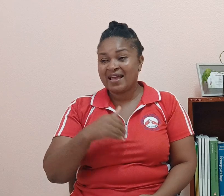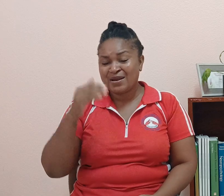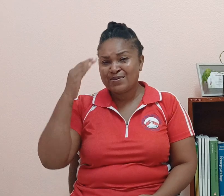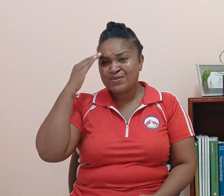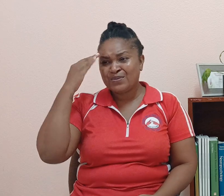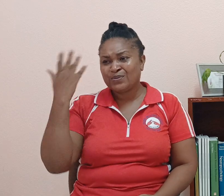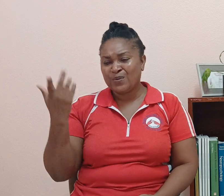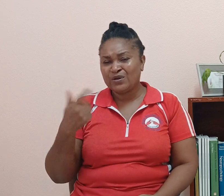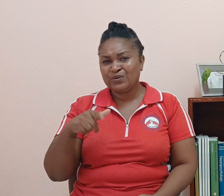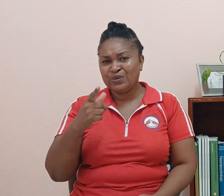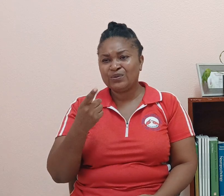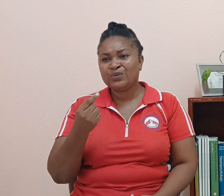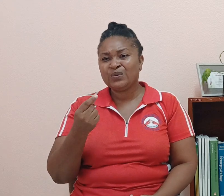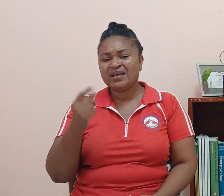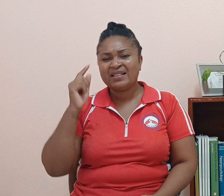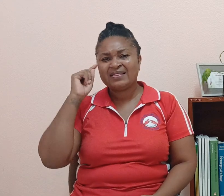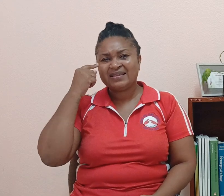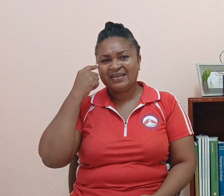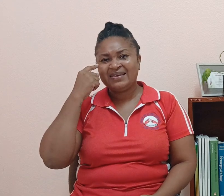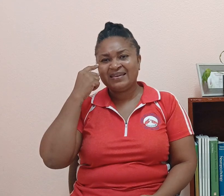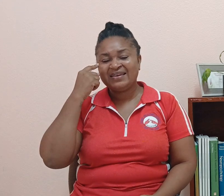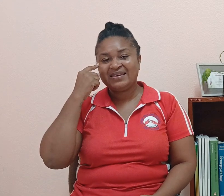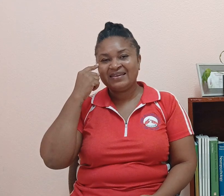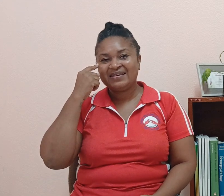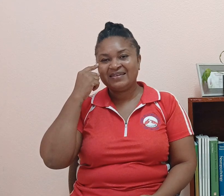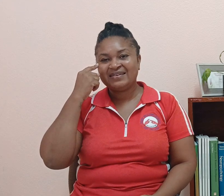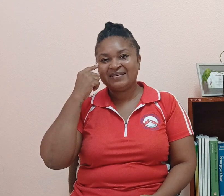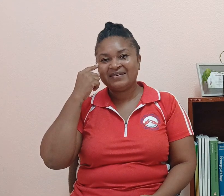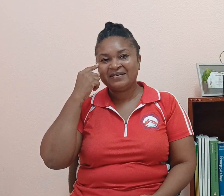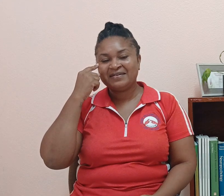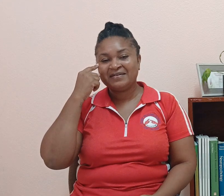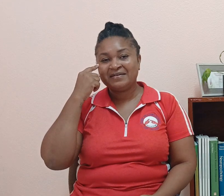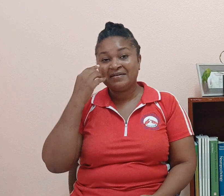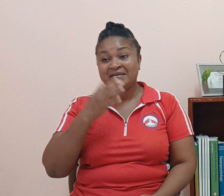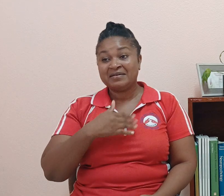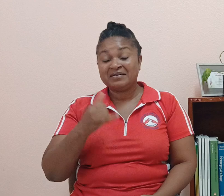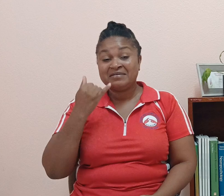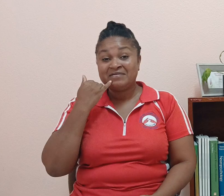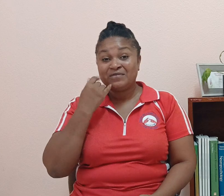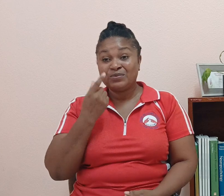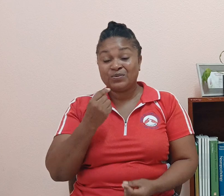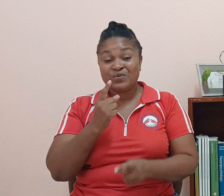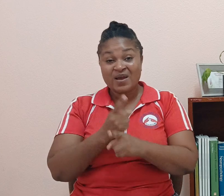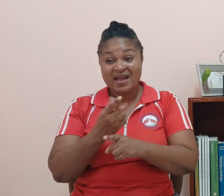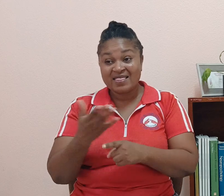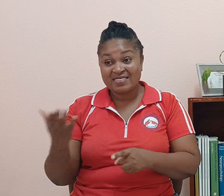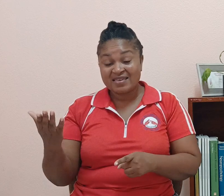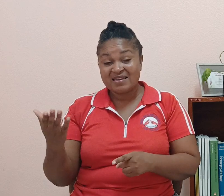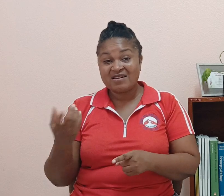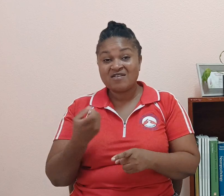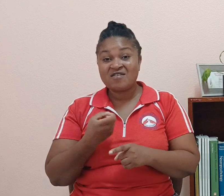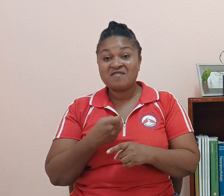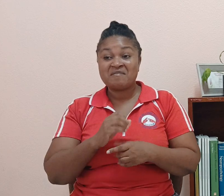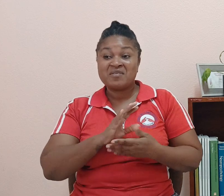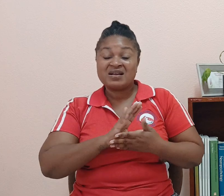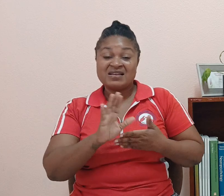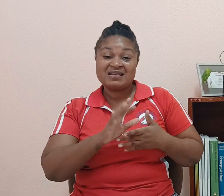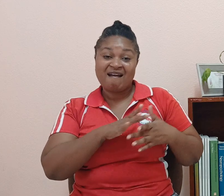you are doing and thinking. And if you do the right thing from a clean heart,